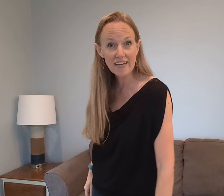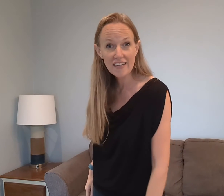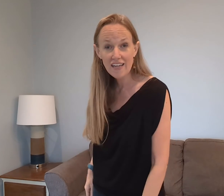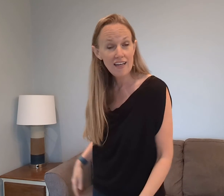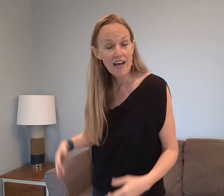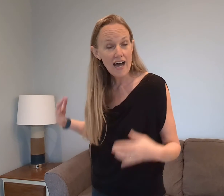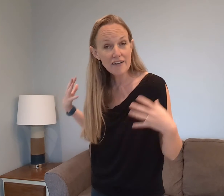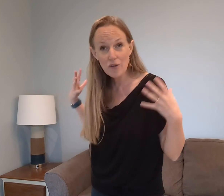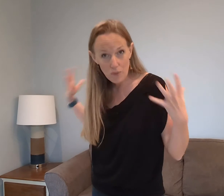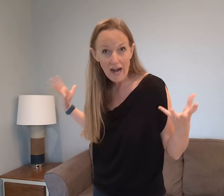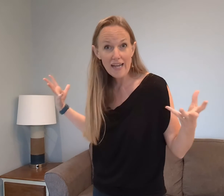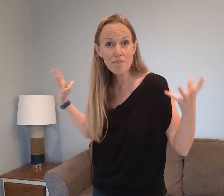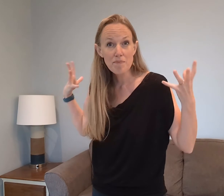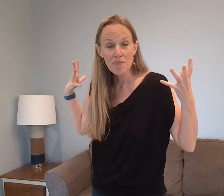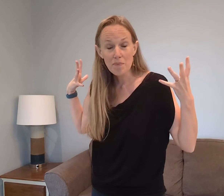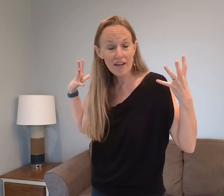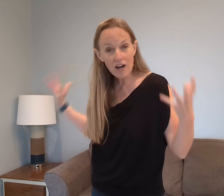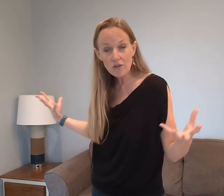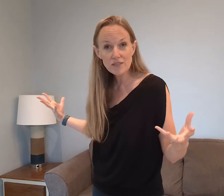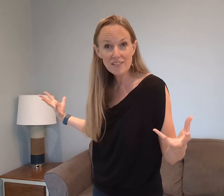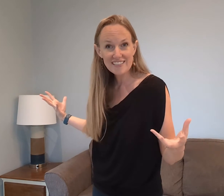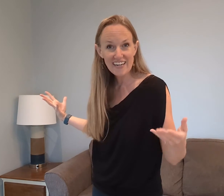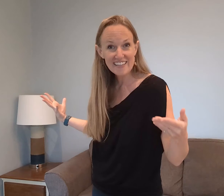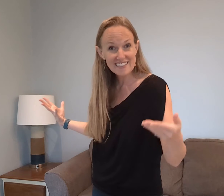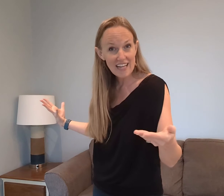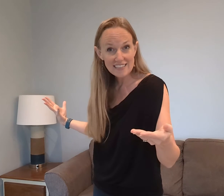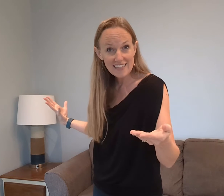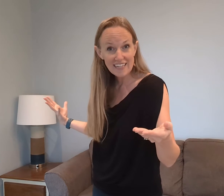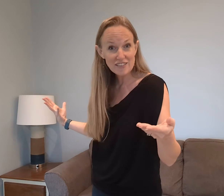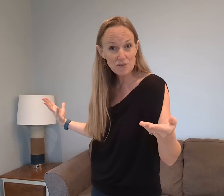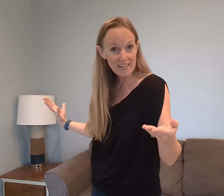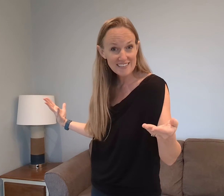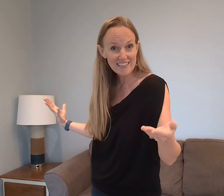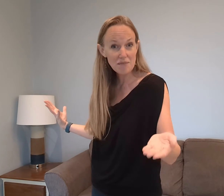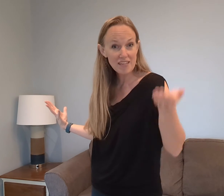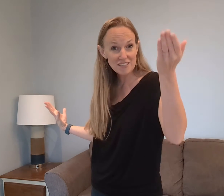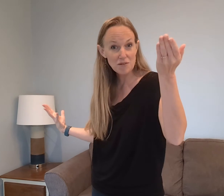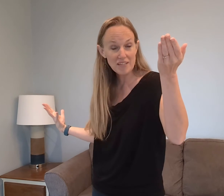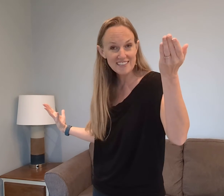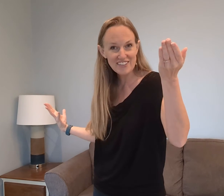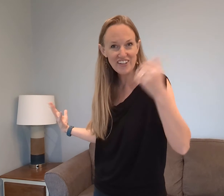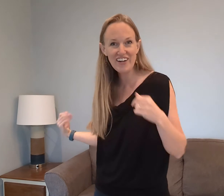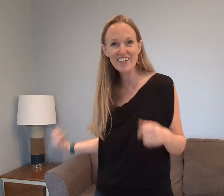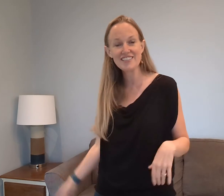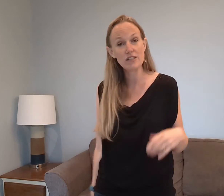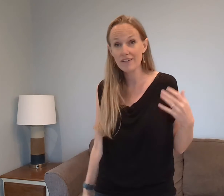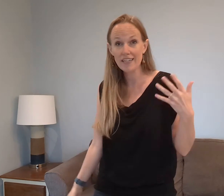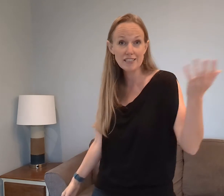away. I don't know why, but I always want to sign this last line twice. I think because it repeats earlier. So if I do